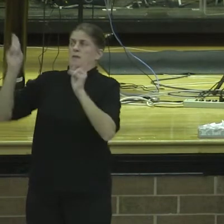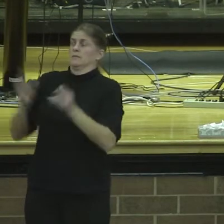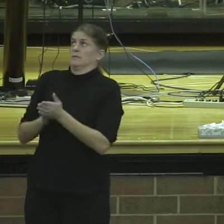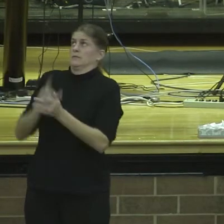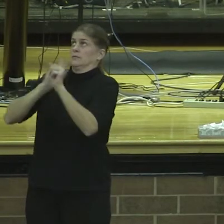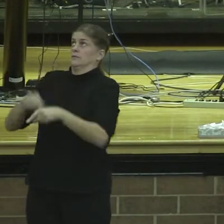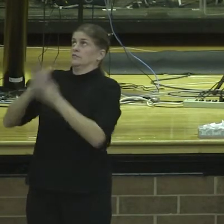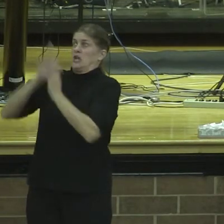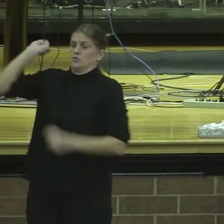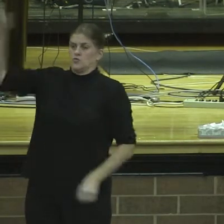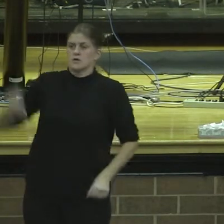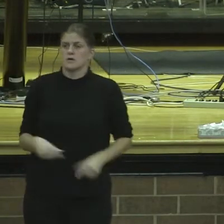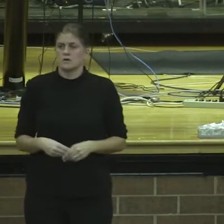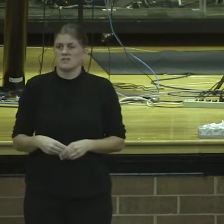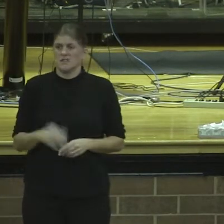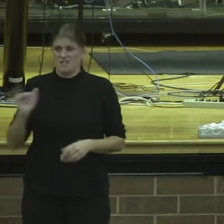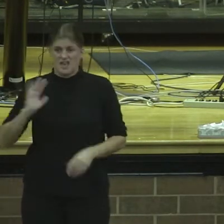use it.